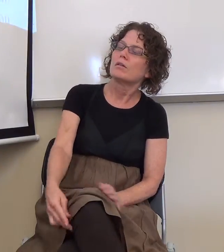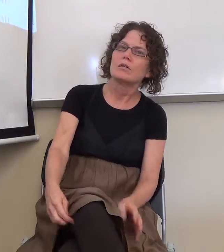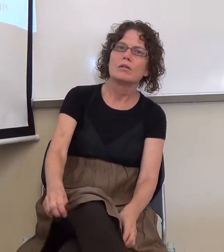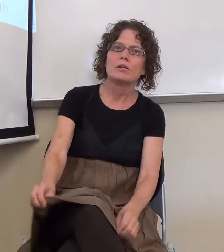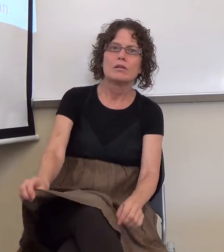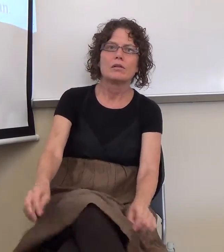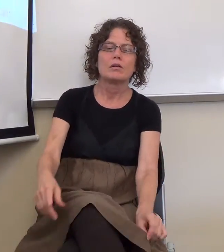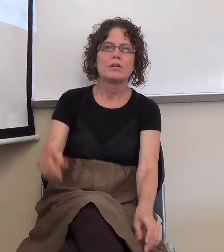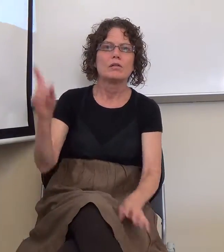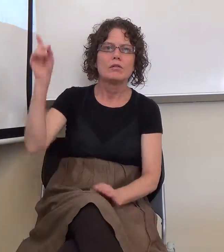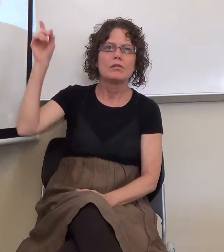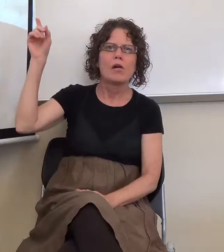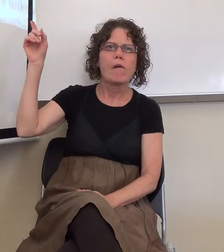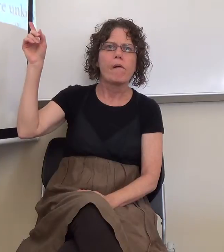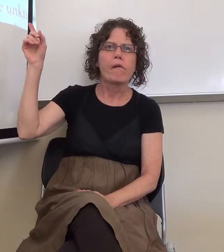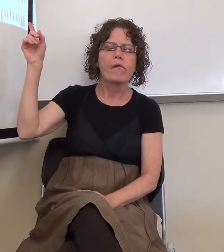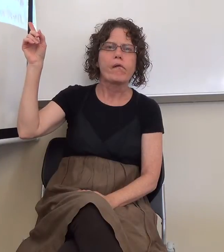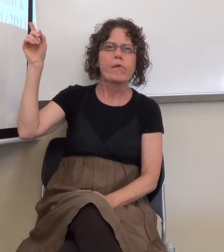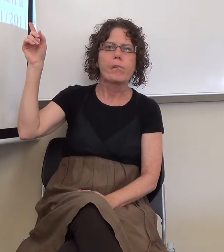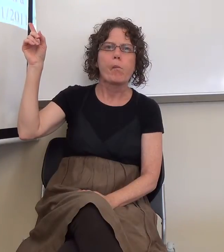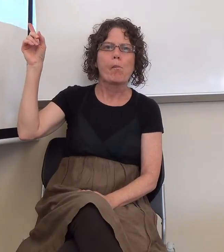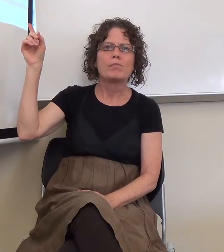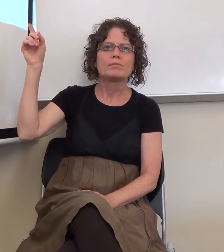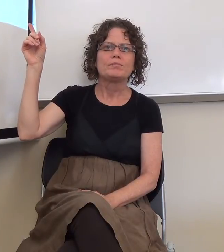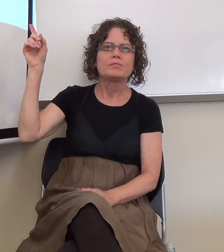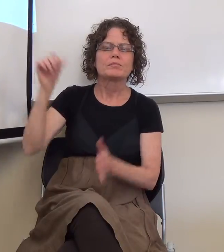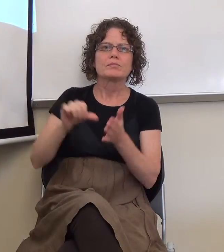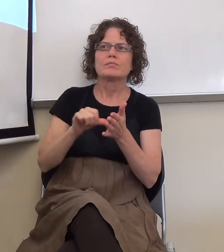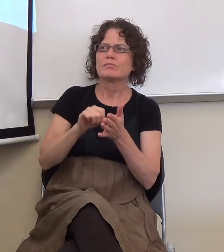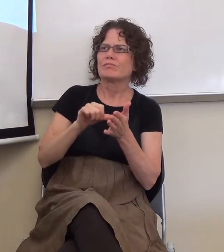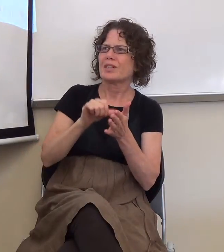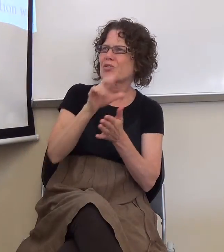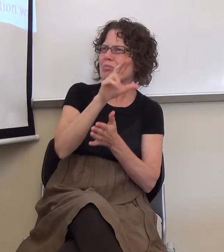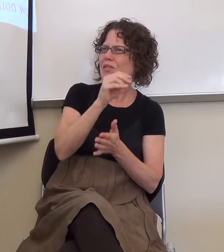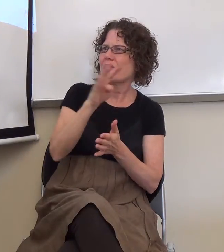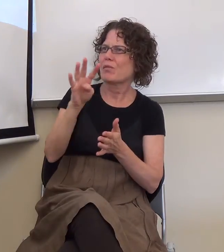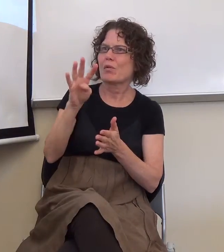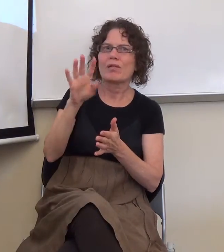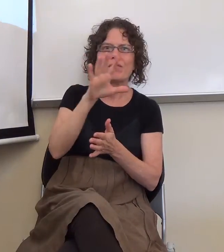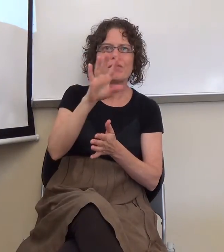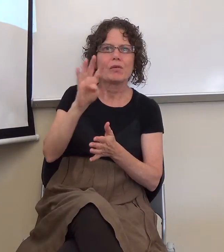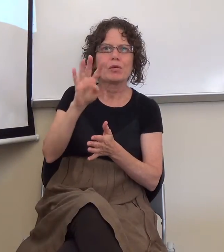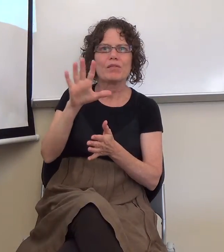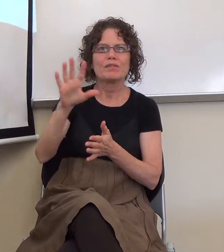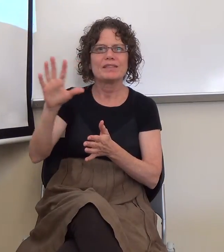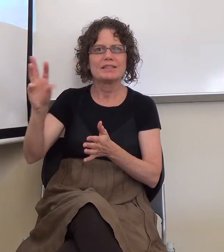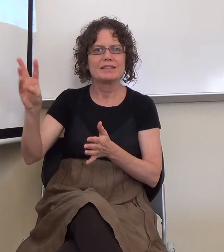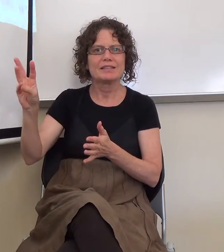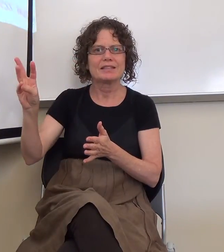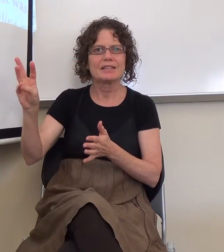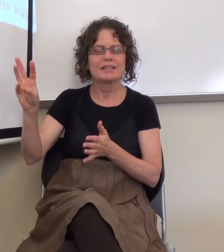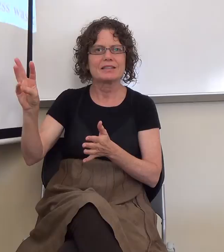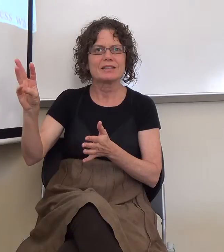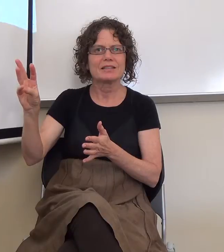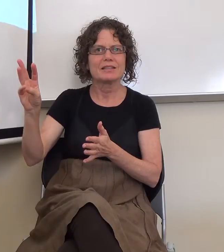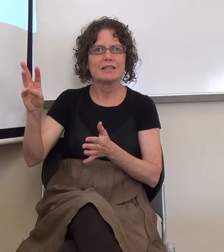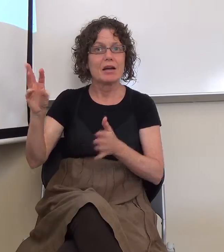53. And then page 3 and 4 on 54 to 56. Yeah, it's right in my